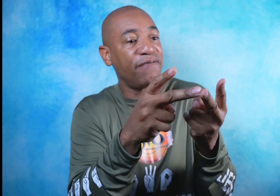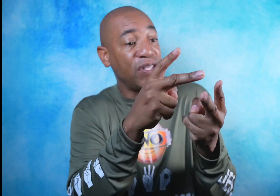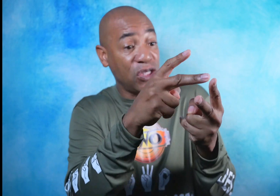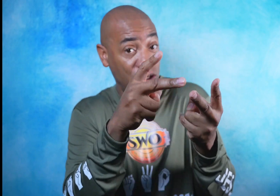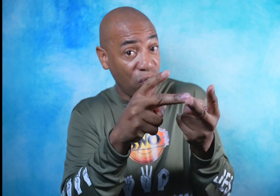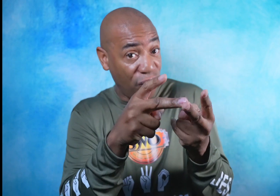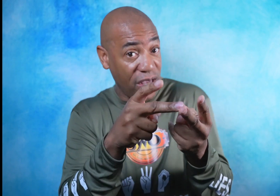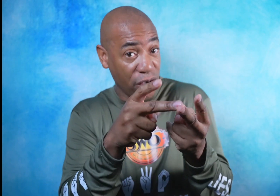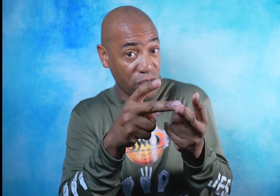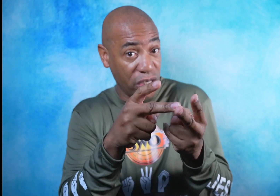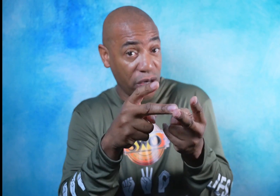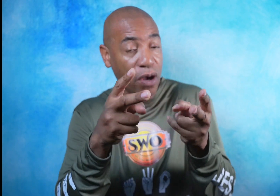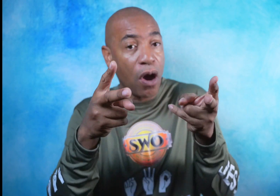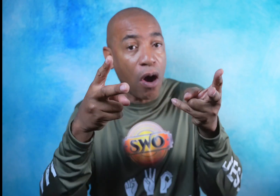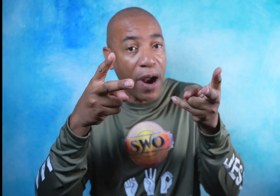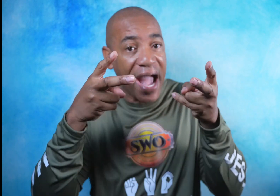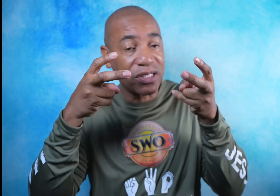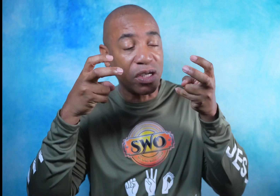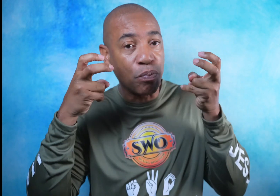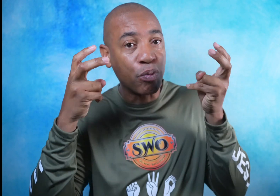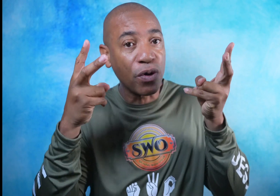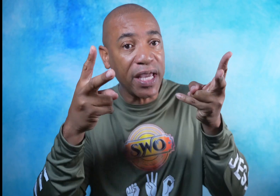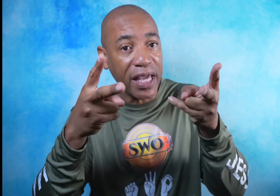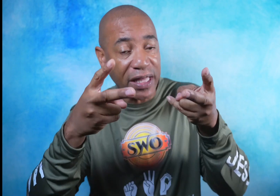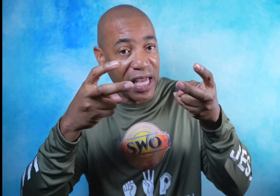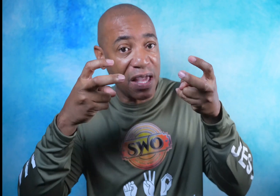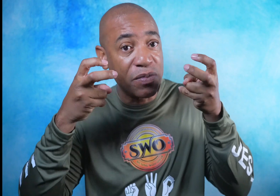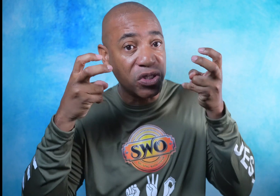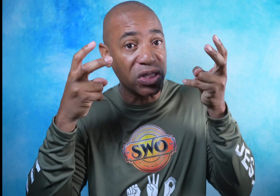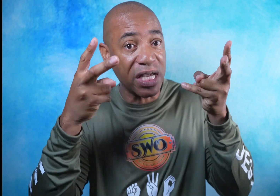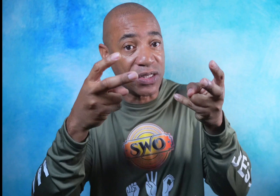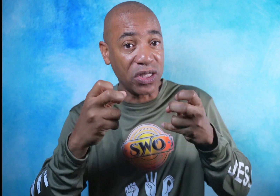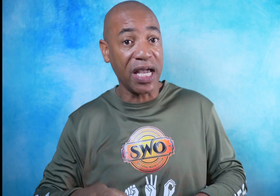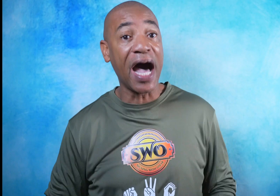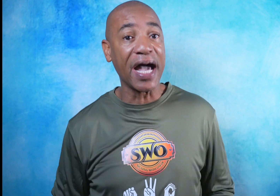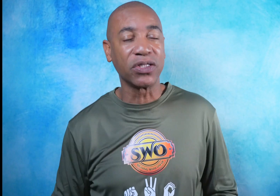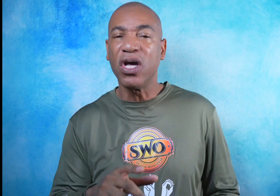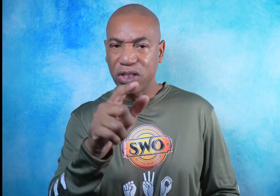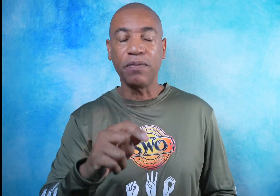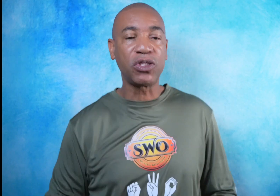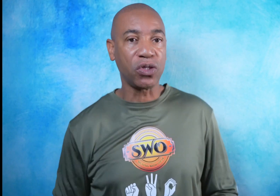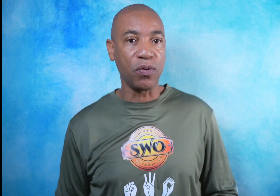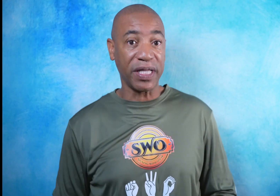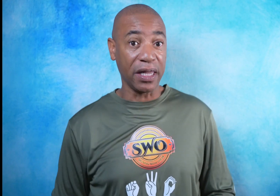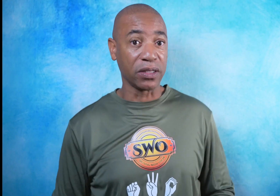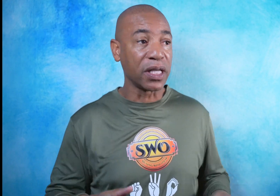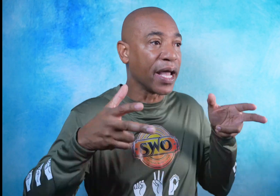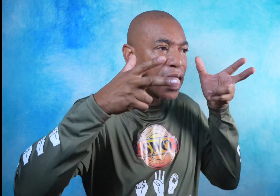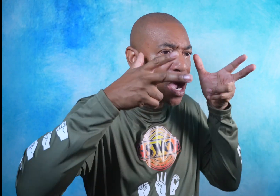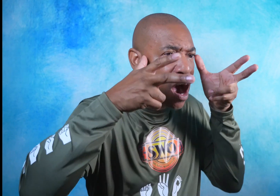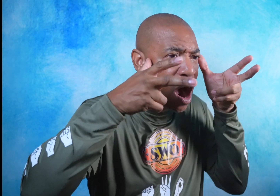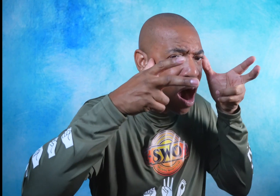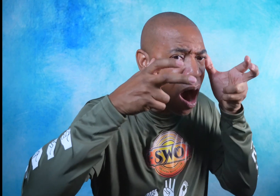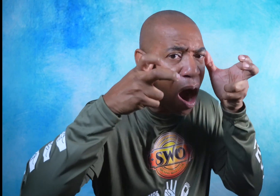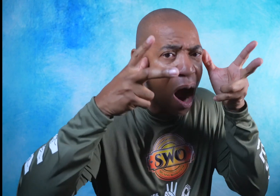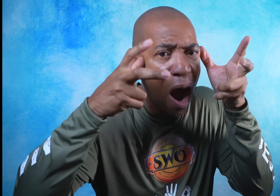these two fingers here are actually bringing the images into the eyes. So let me show you what that looks like.